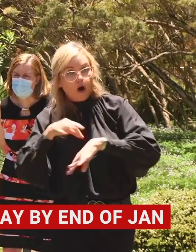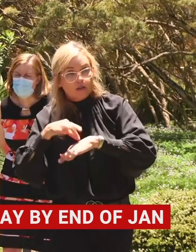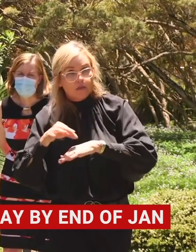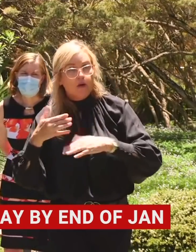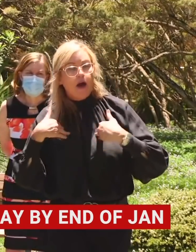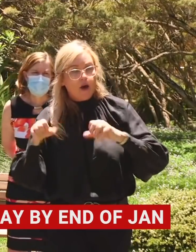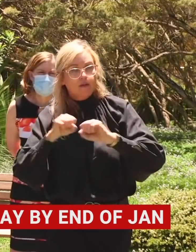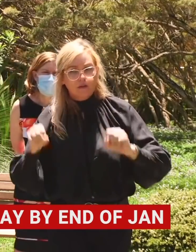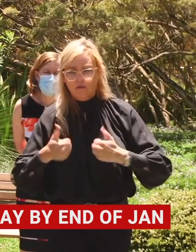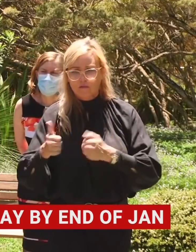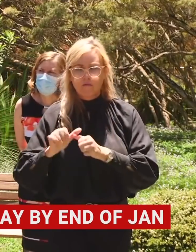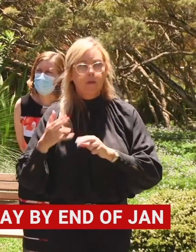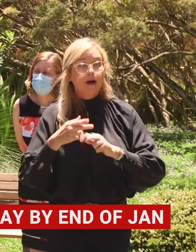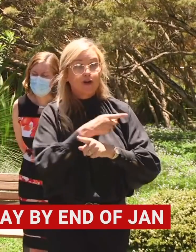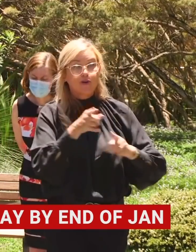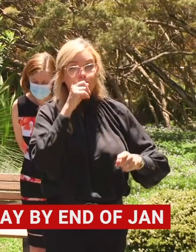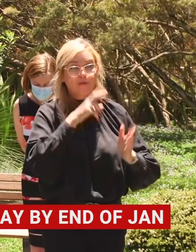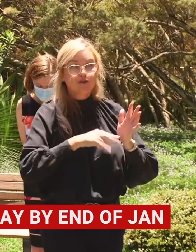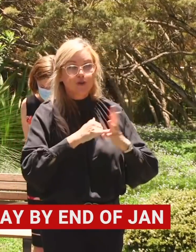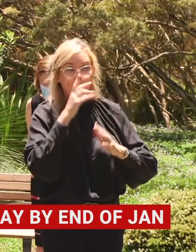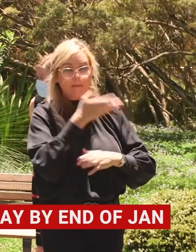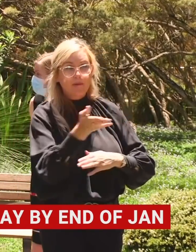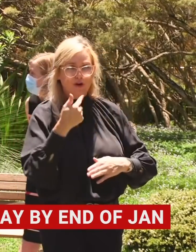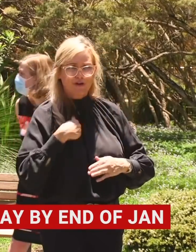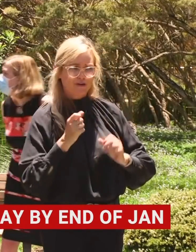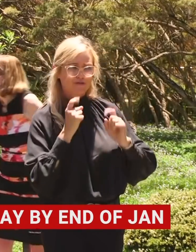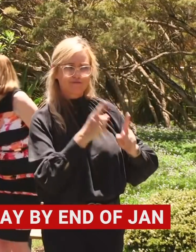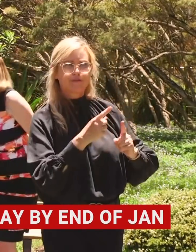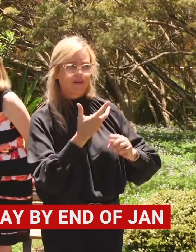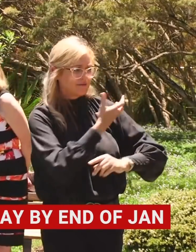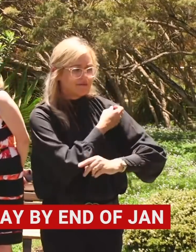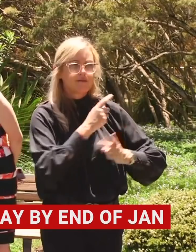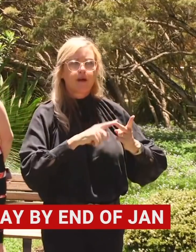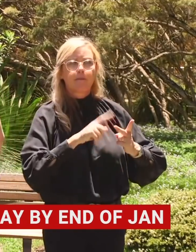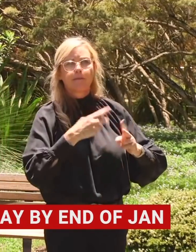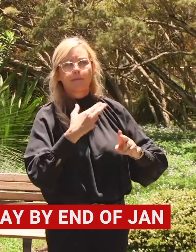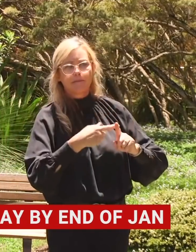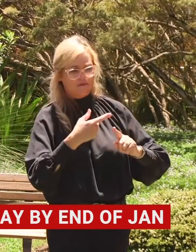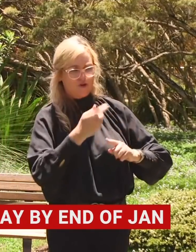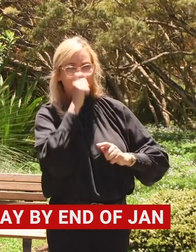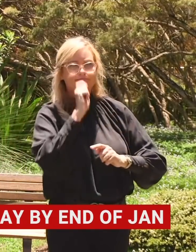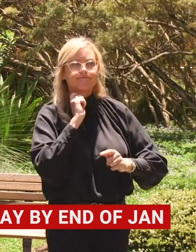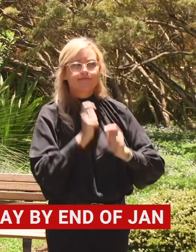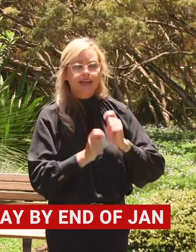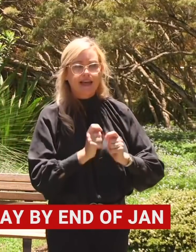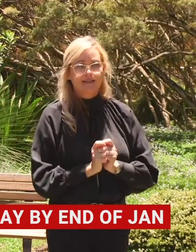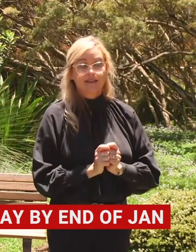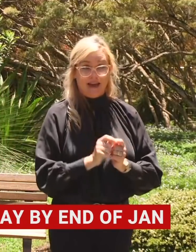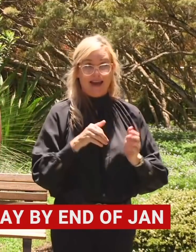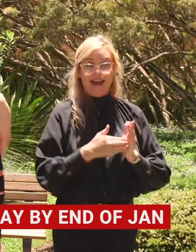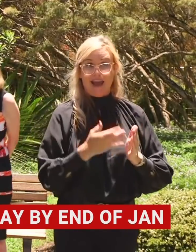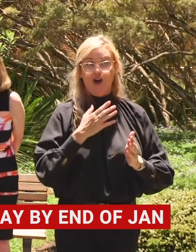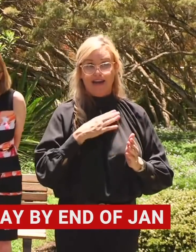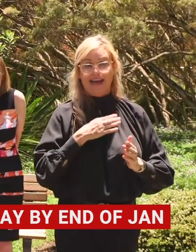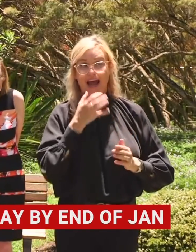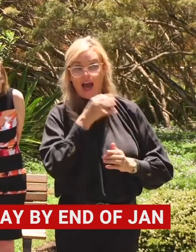Wales, the record testing, the record vaccination rate that we have in our state, and now boosters. And if everyone can continue to go and get boosters,